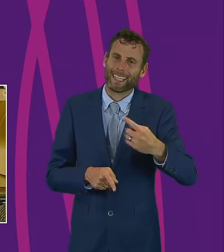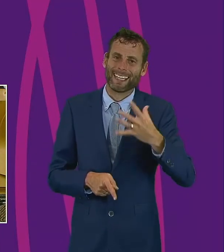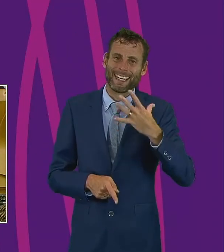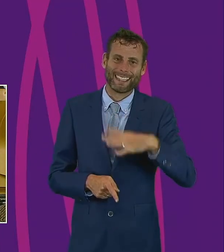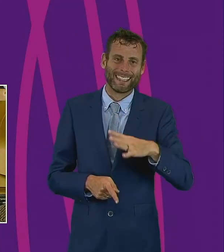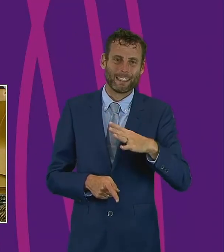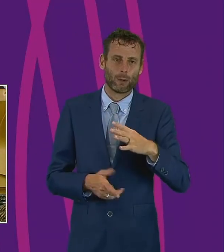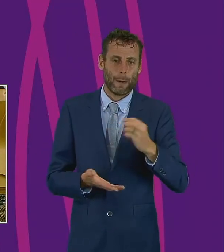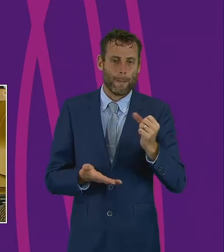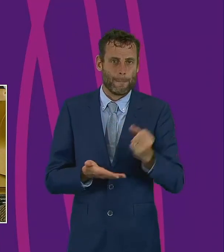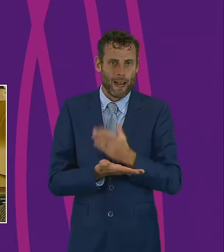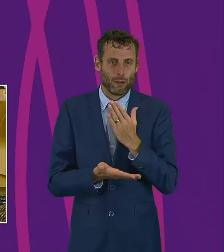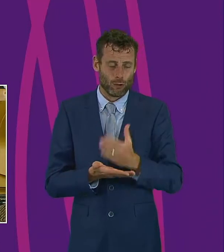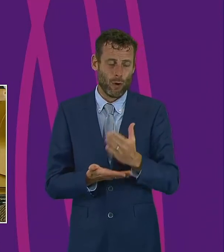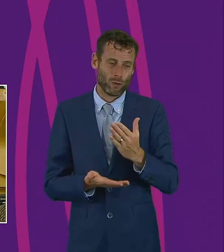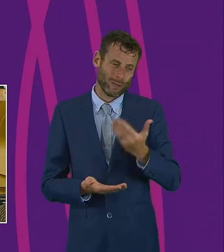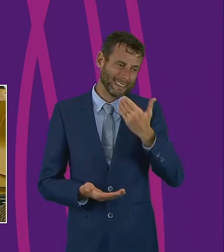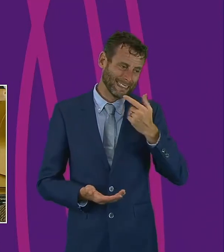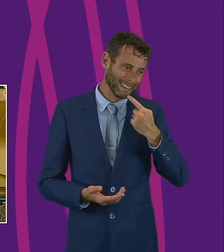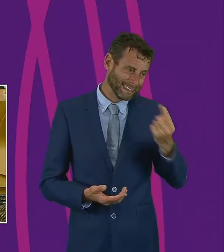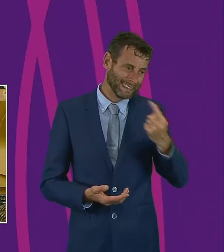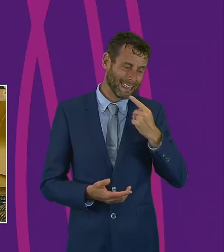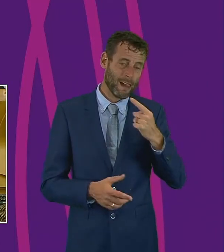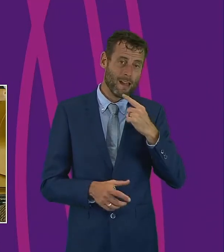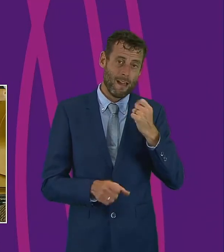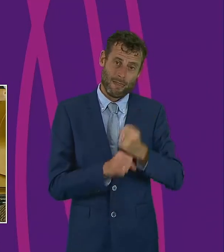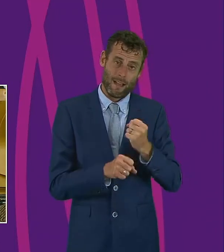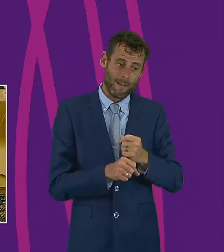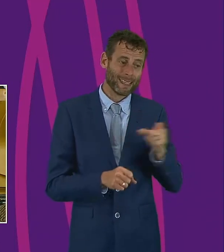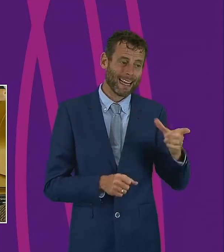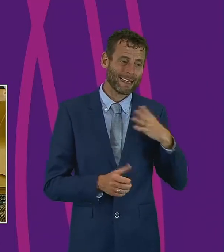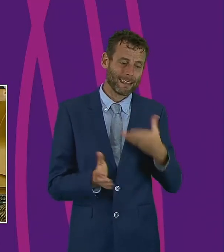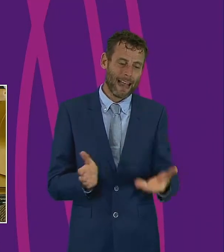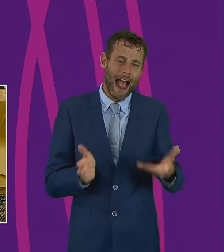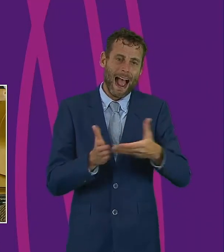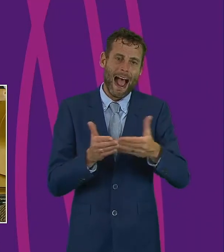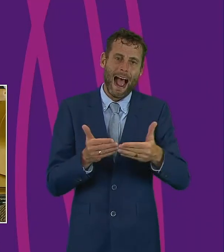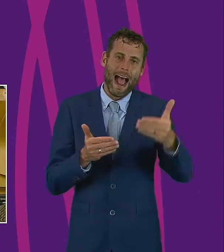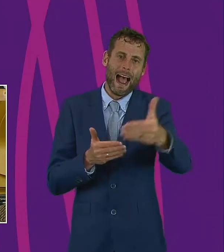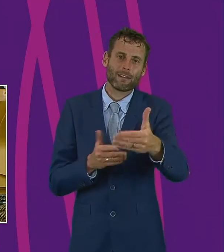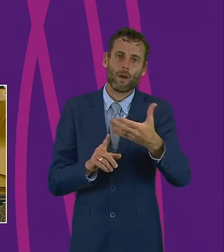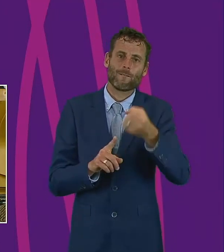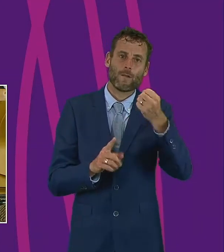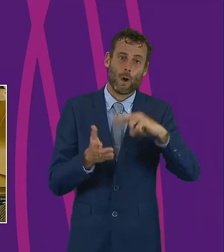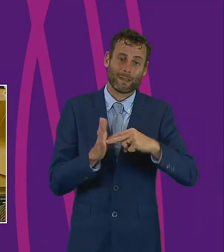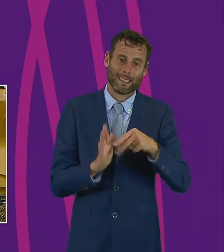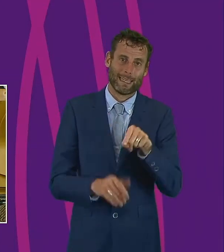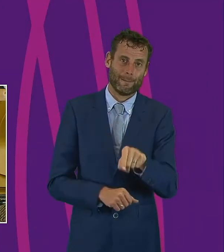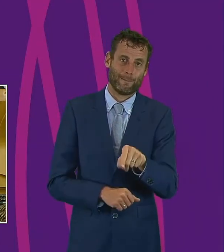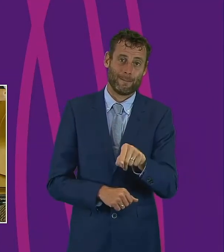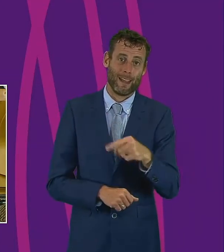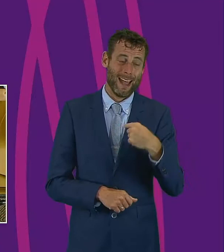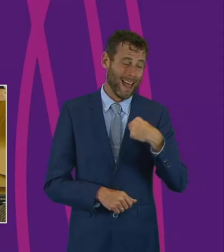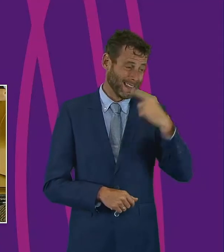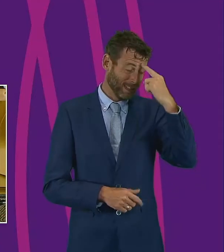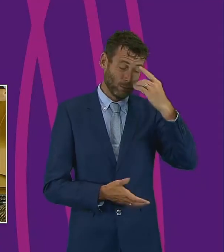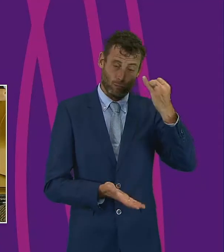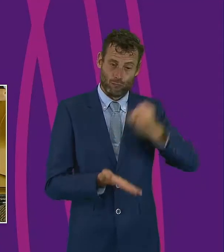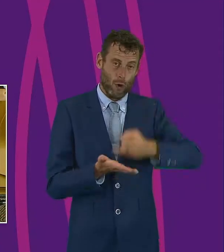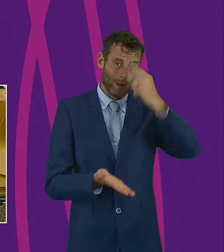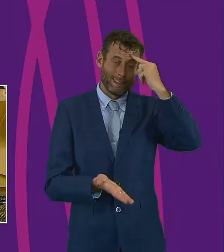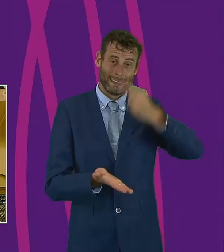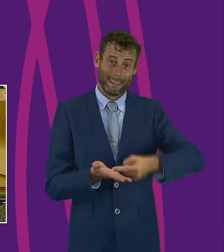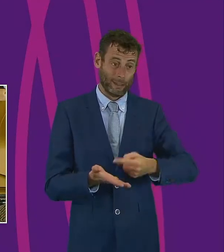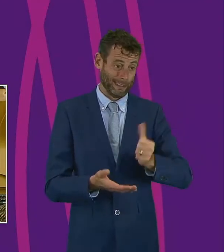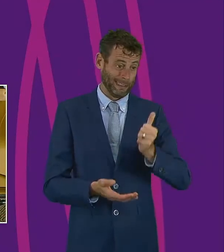the case and press the case with the UK Government for the extension of the furlough scheme. I think one of the most wrong-headed decisions that may be